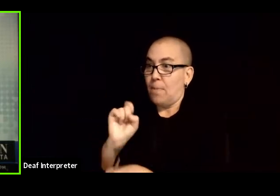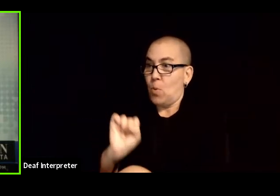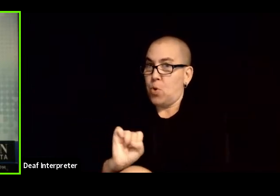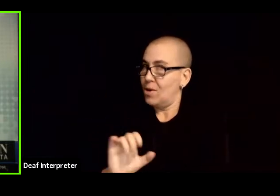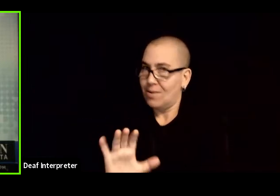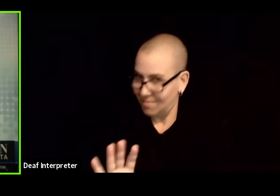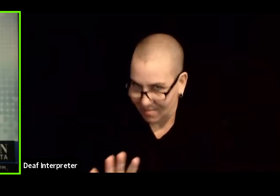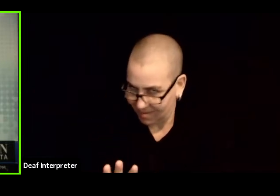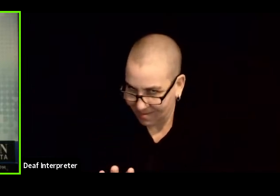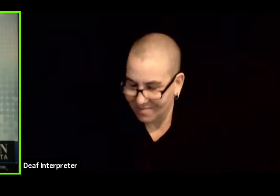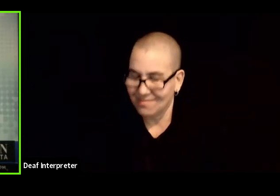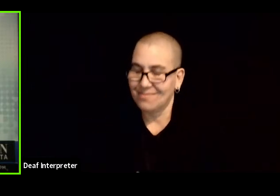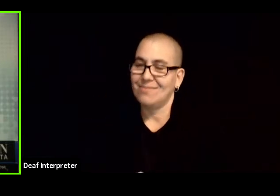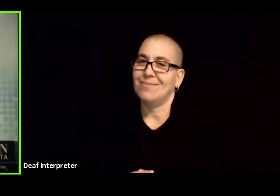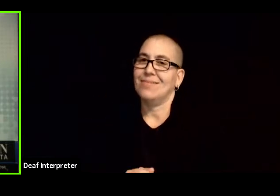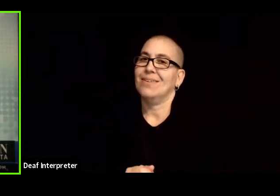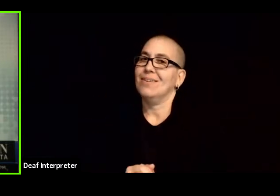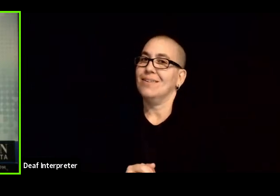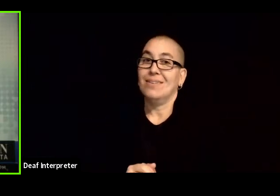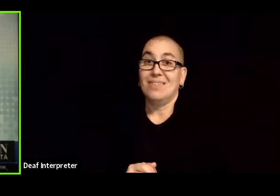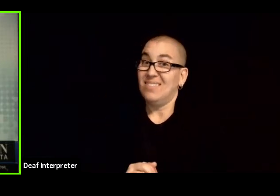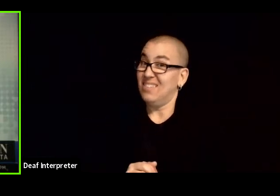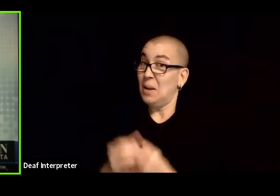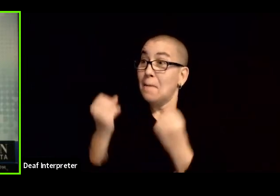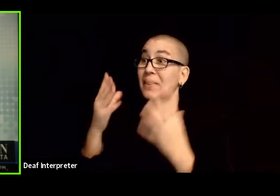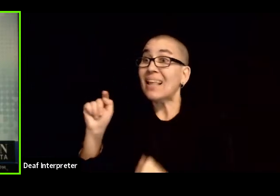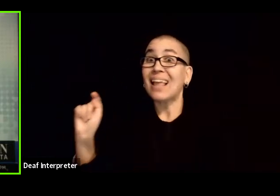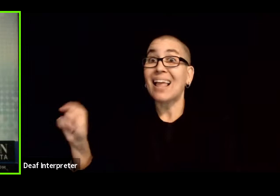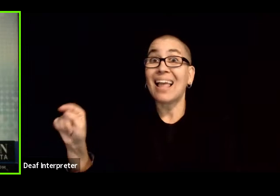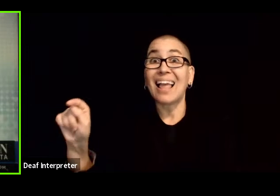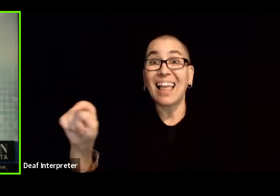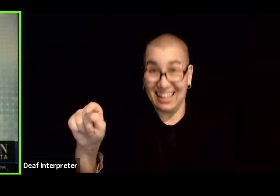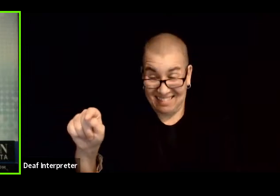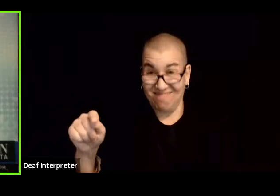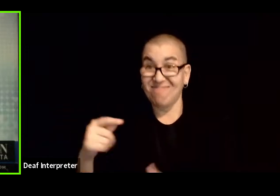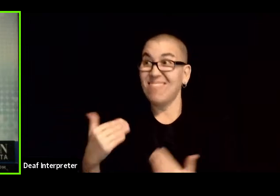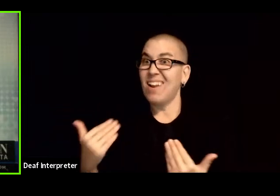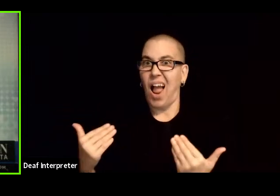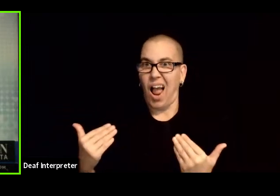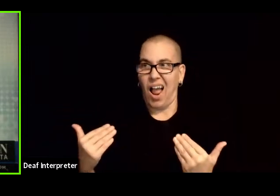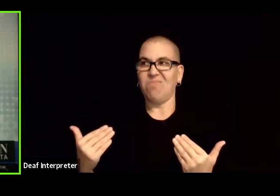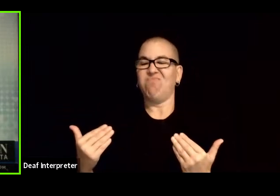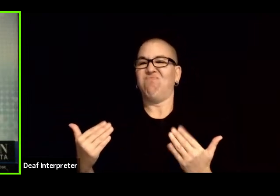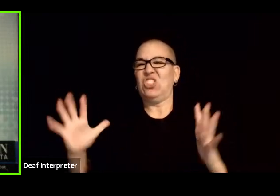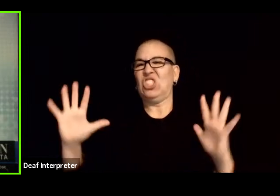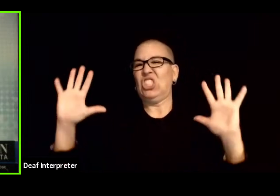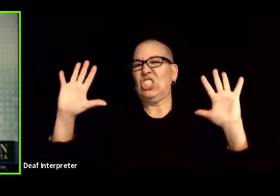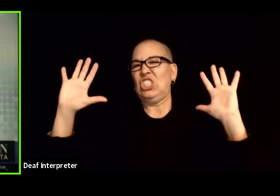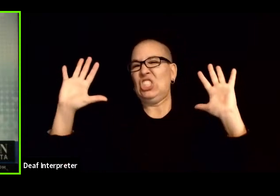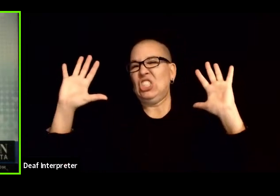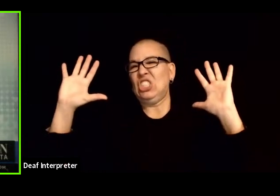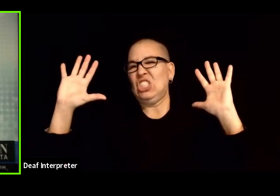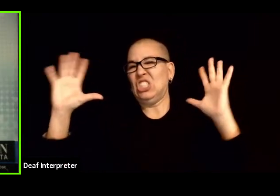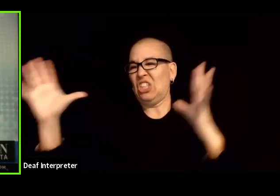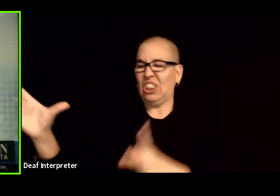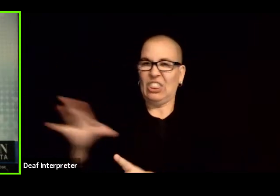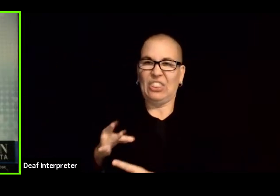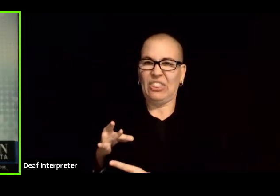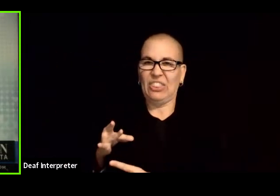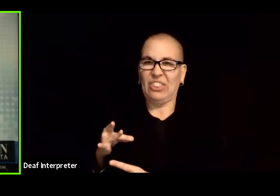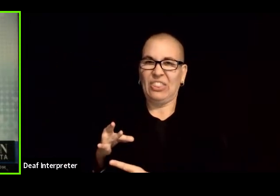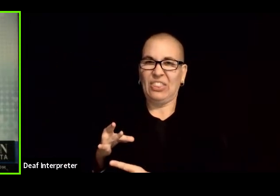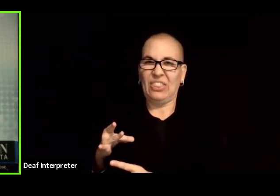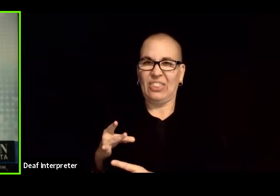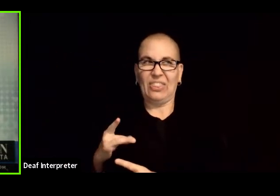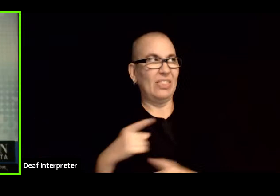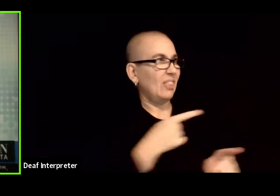many of them, the majority of them now, have to do with exposures that are external from the workplace, and even within the workplace, a number